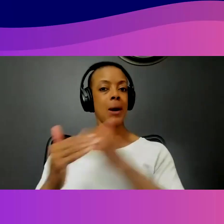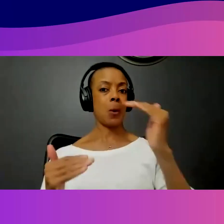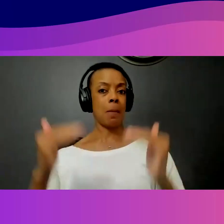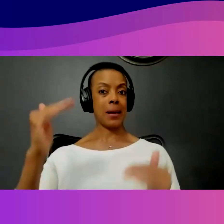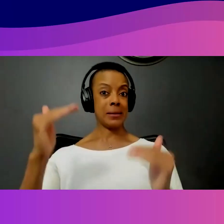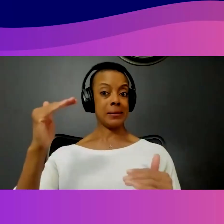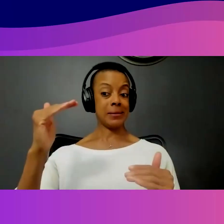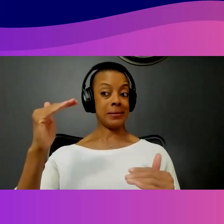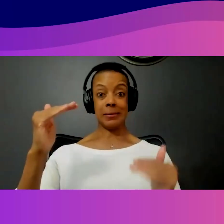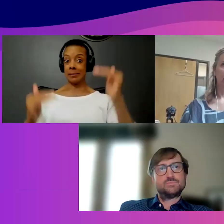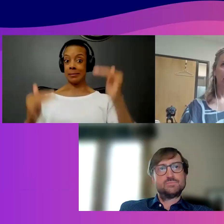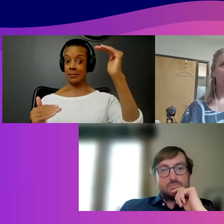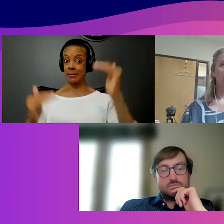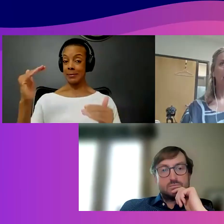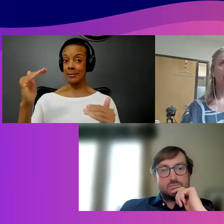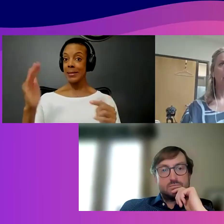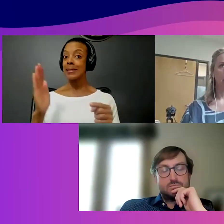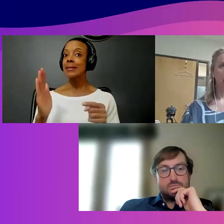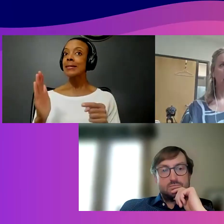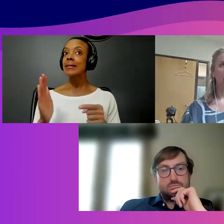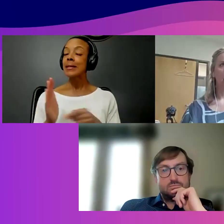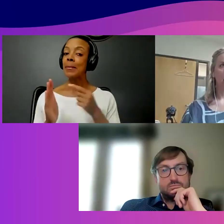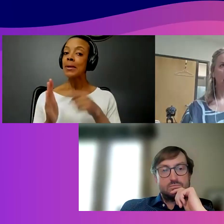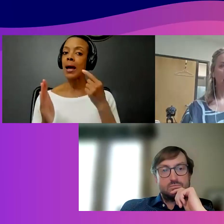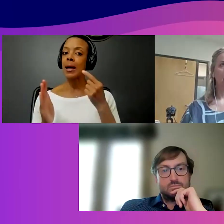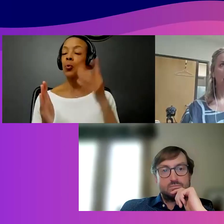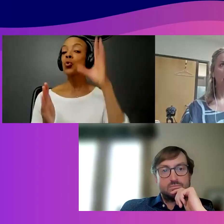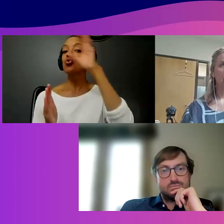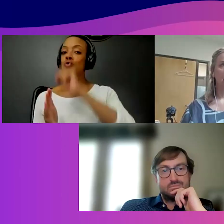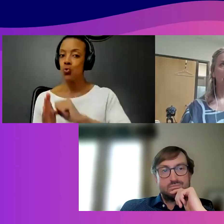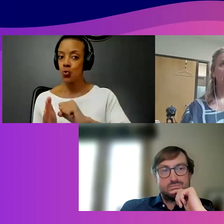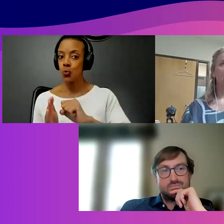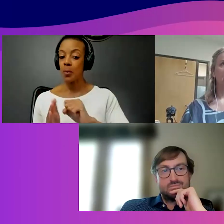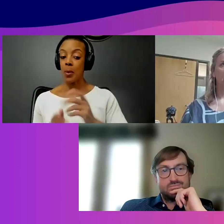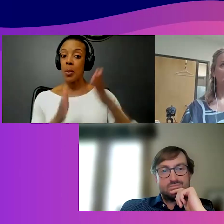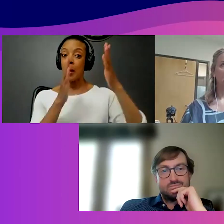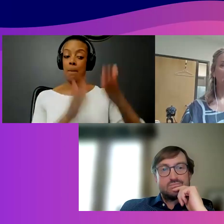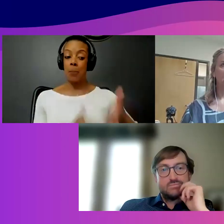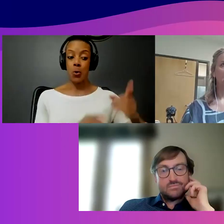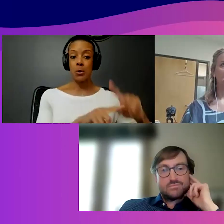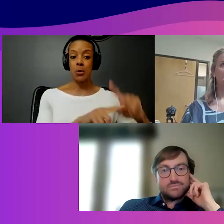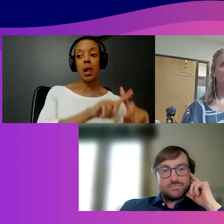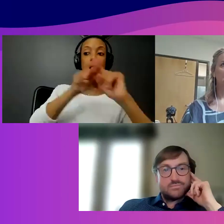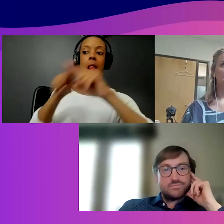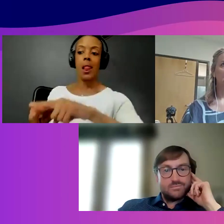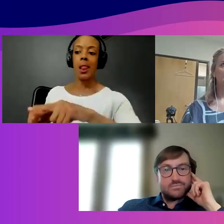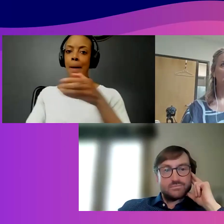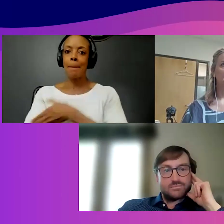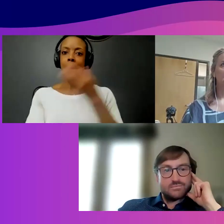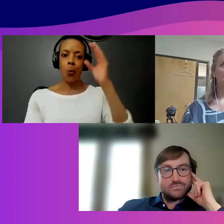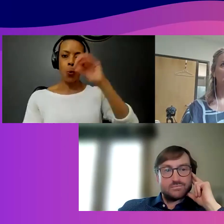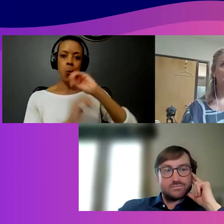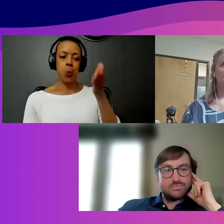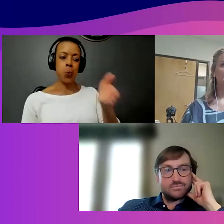we often think that the person who is dependent actually doesn't have that much power, but usually